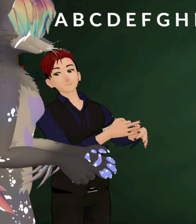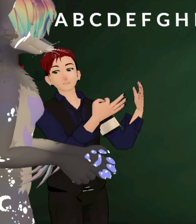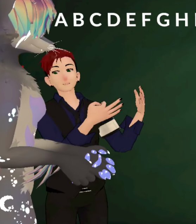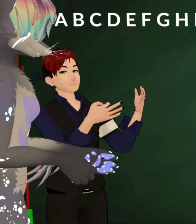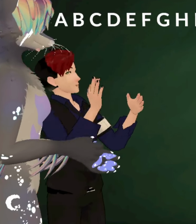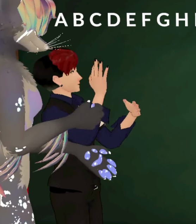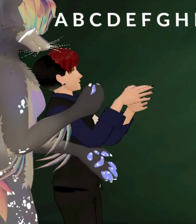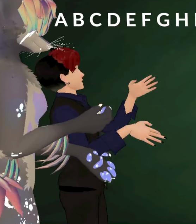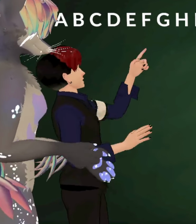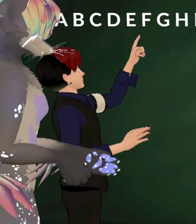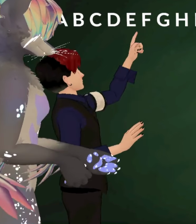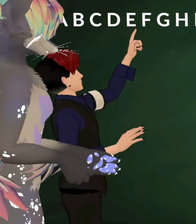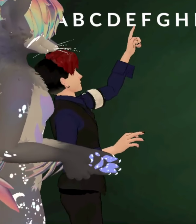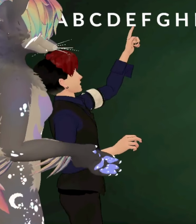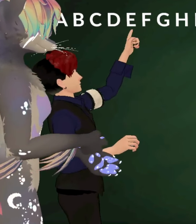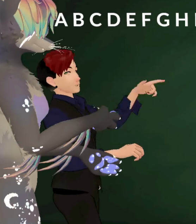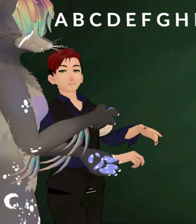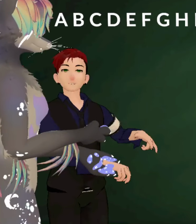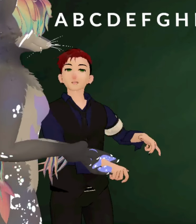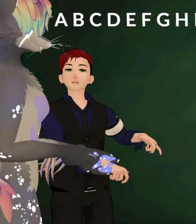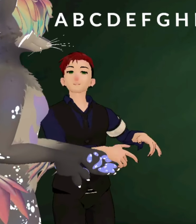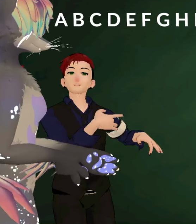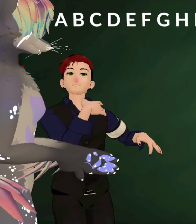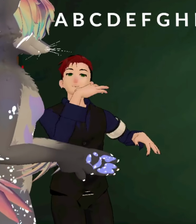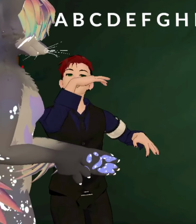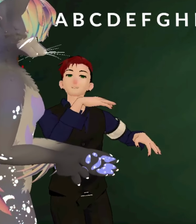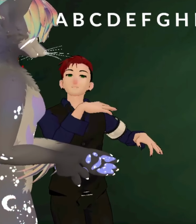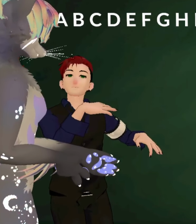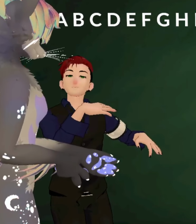I'm just going. I feel short.